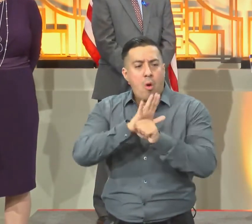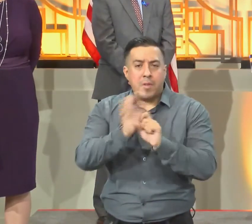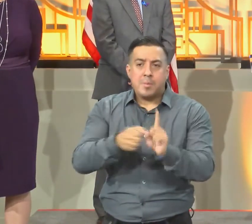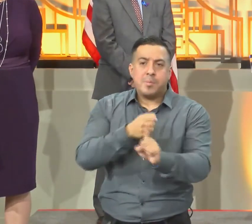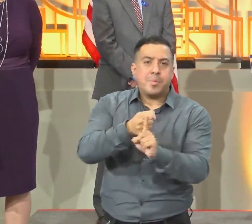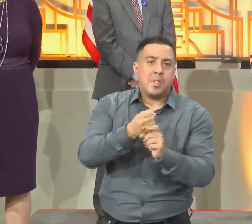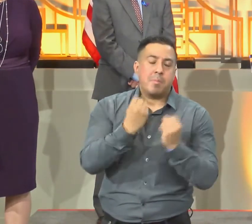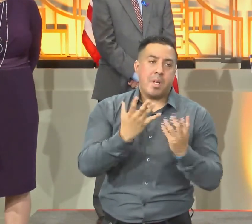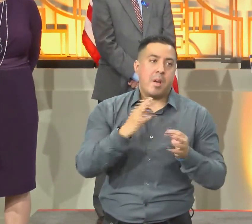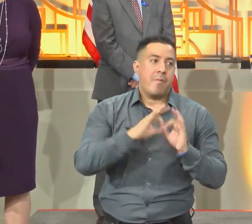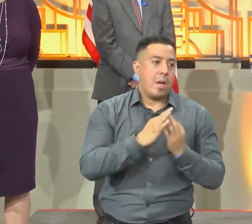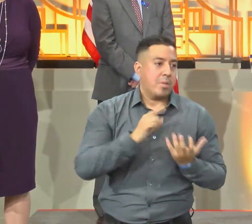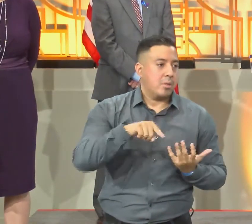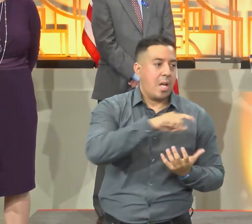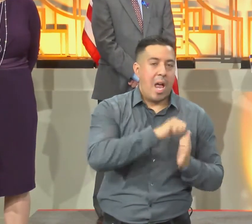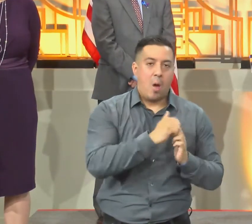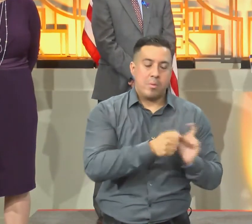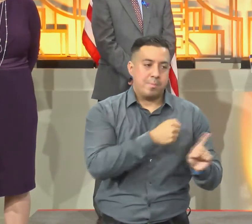many families,